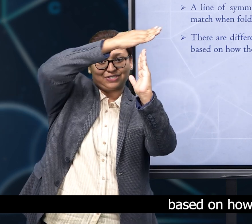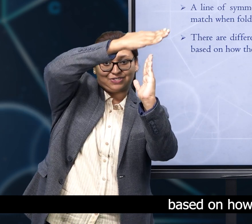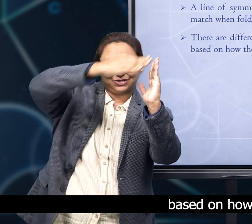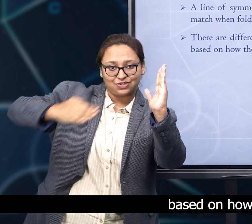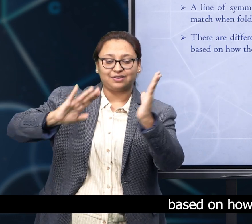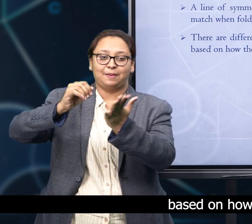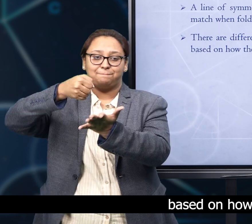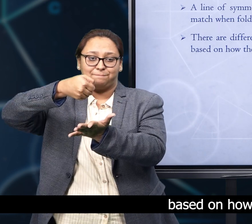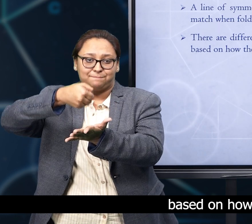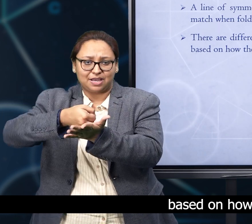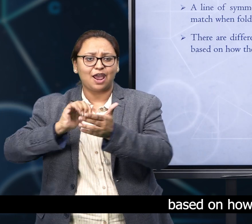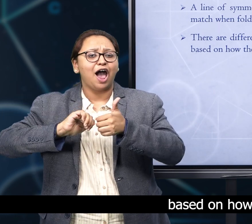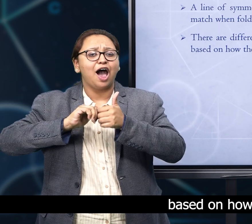shape is divided.